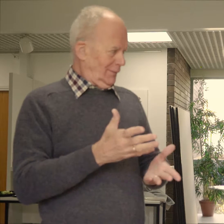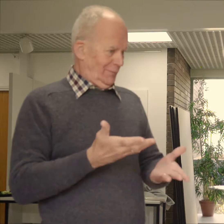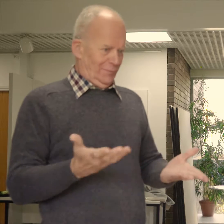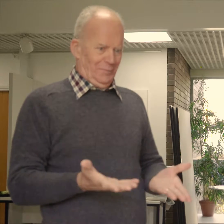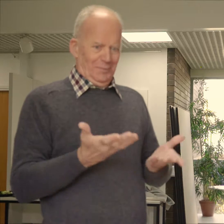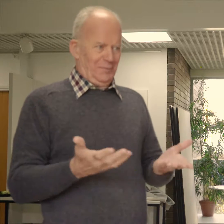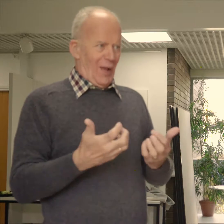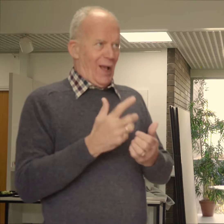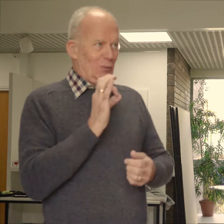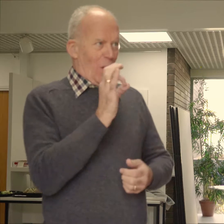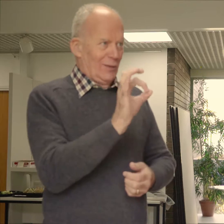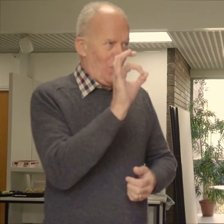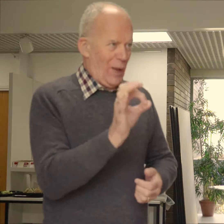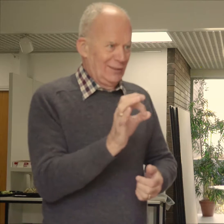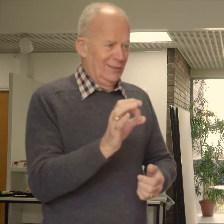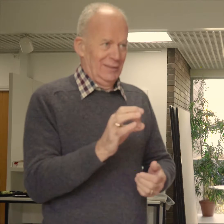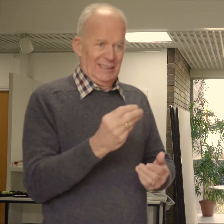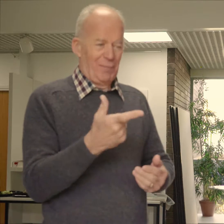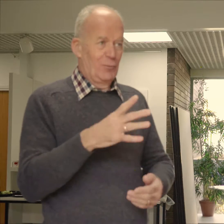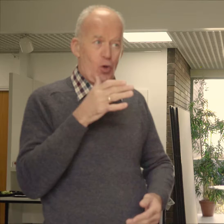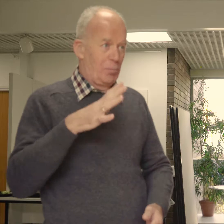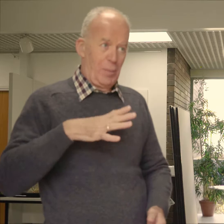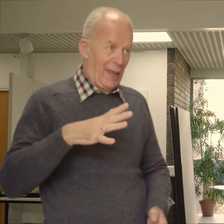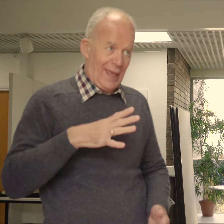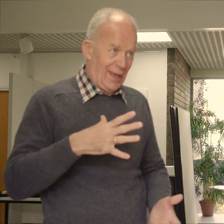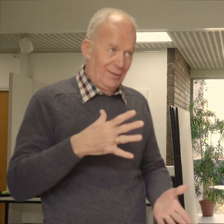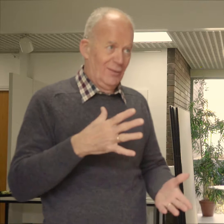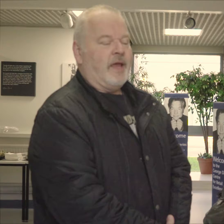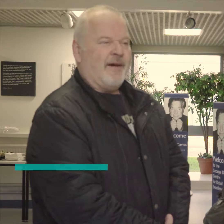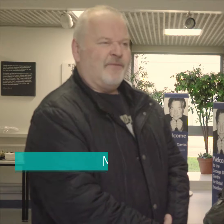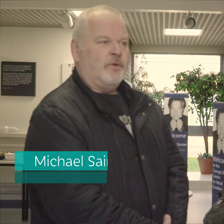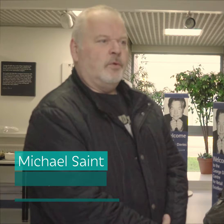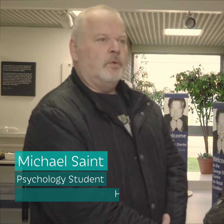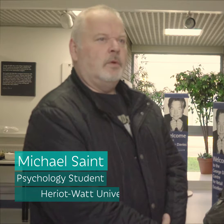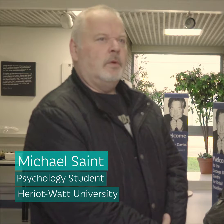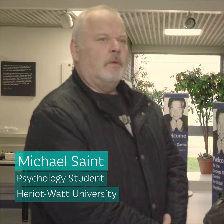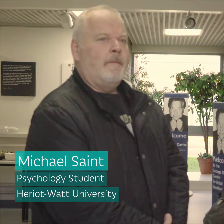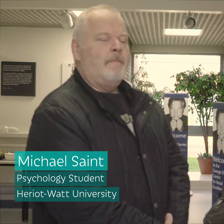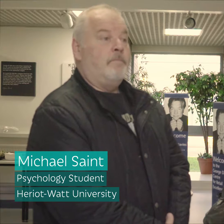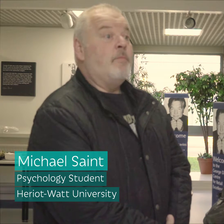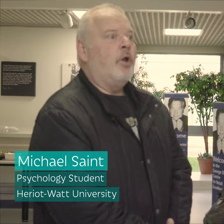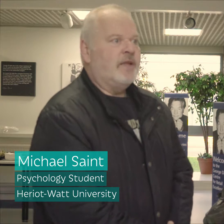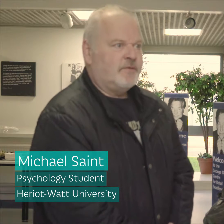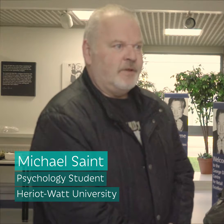have found it very difficult how to actually ask or pose questions. You have to be more literal in